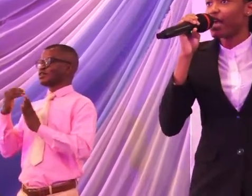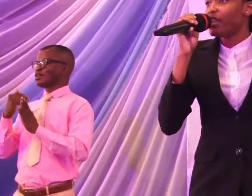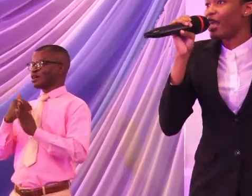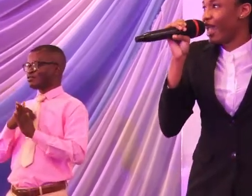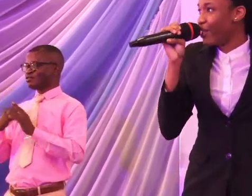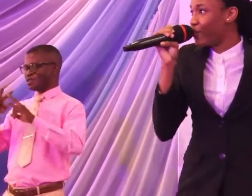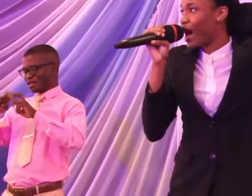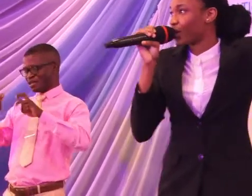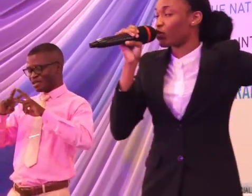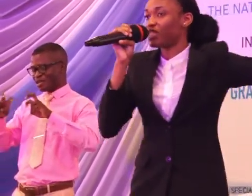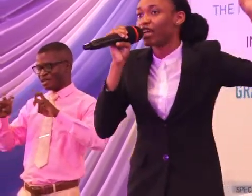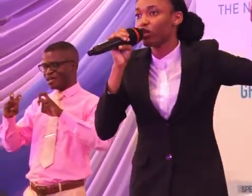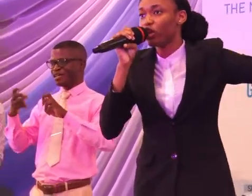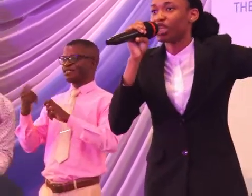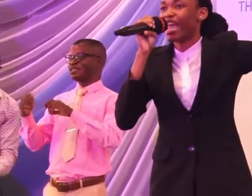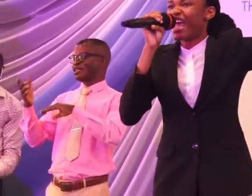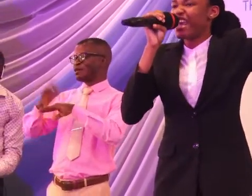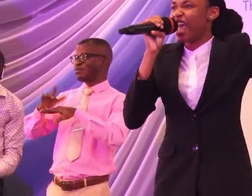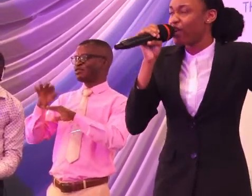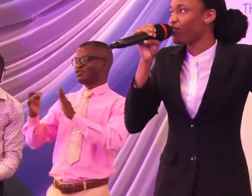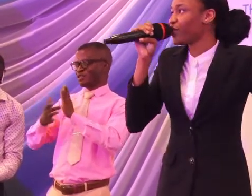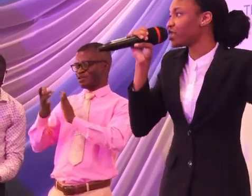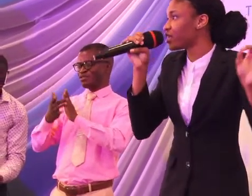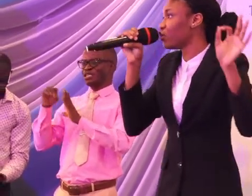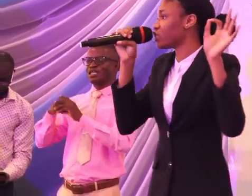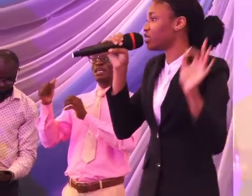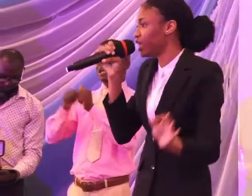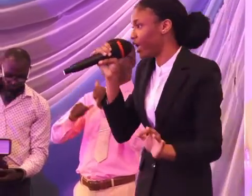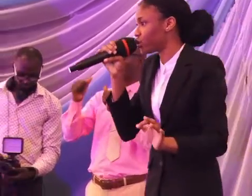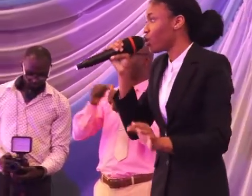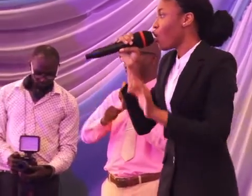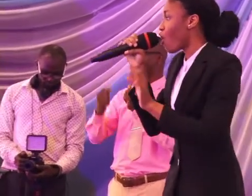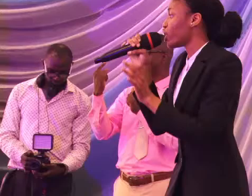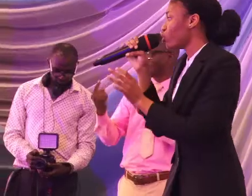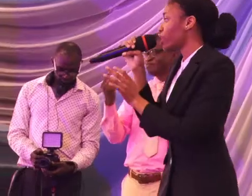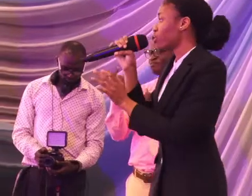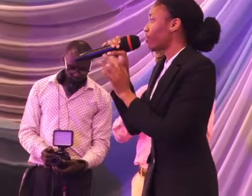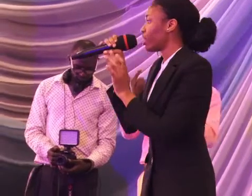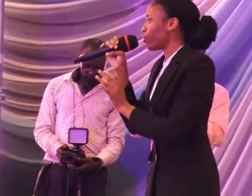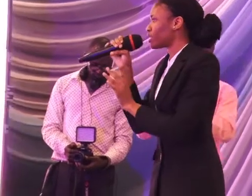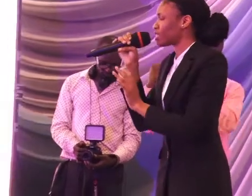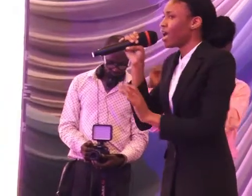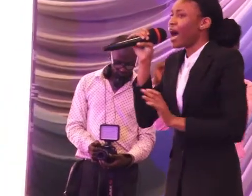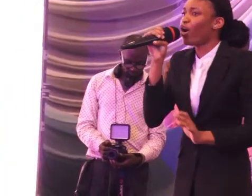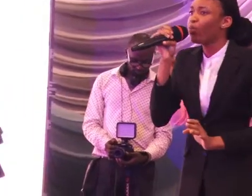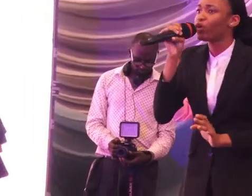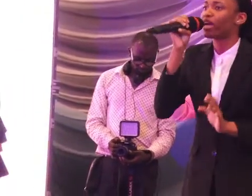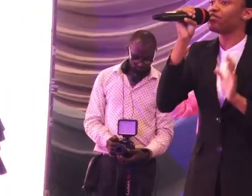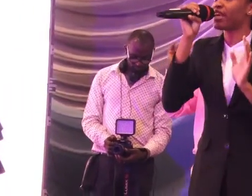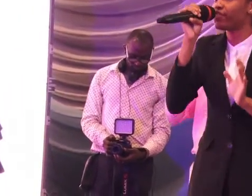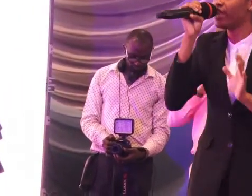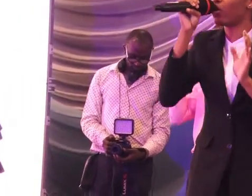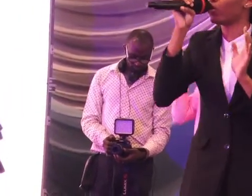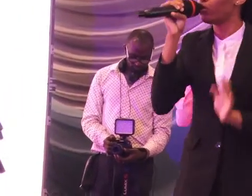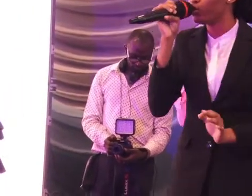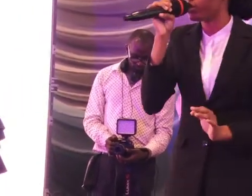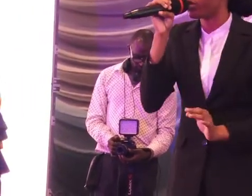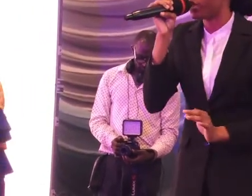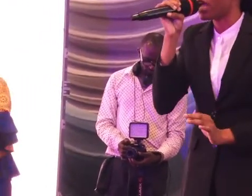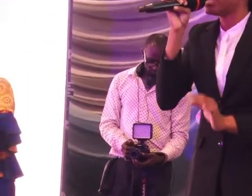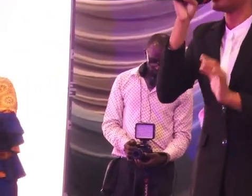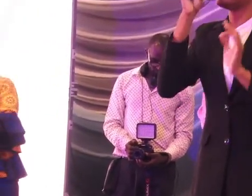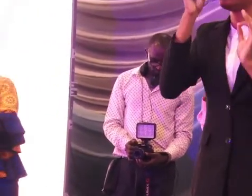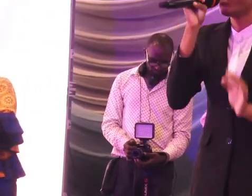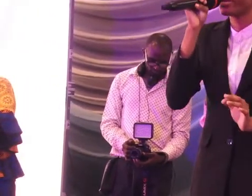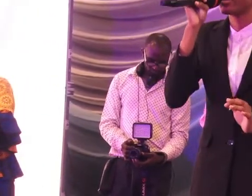analyzed the impact of technology in every single stage of a human trafficking process, I hope you can safely conclude with